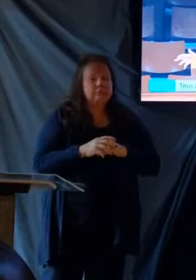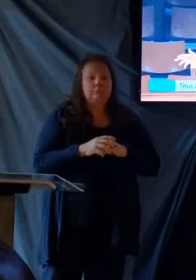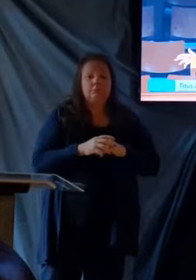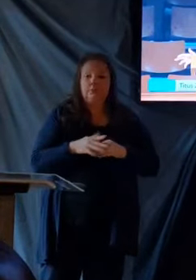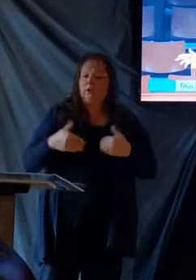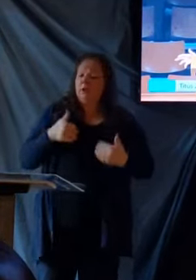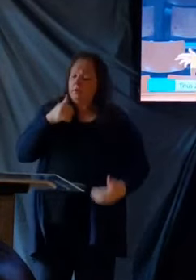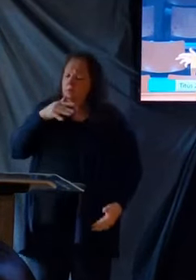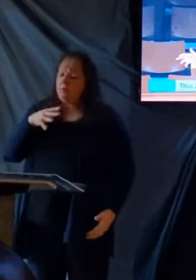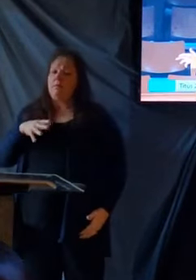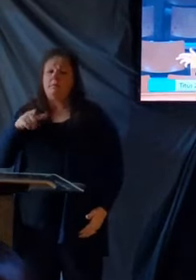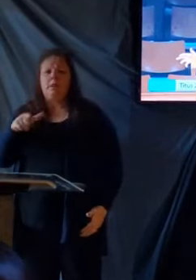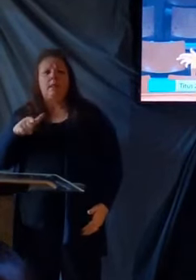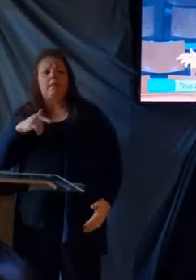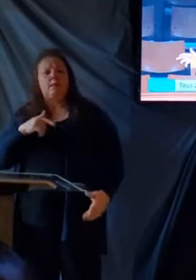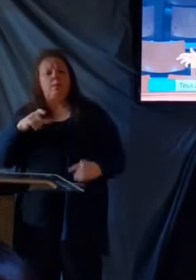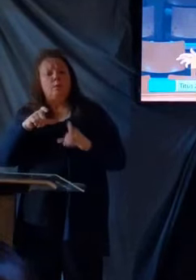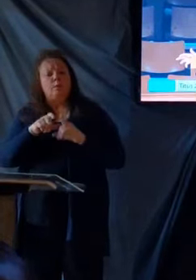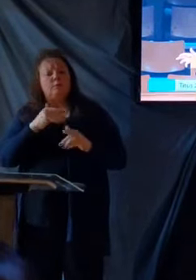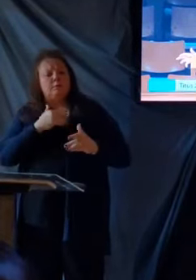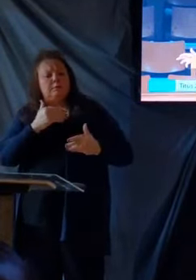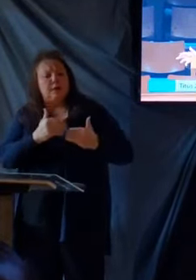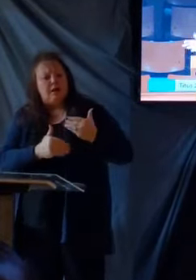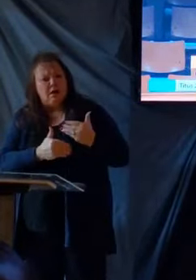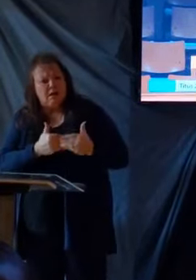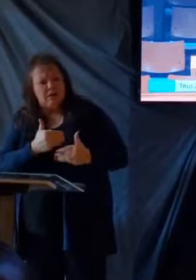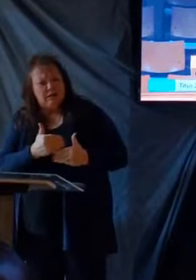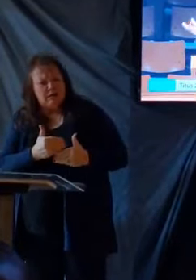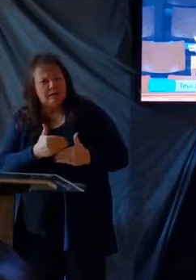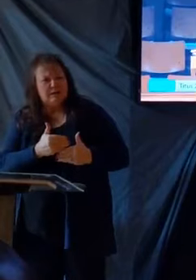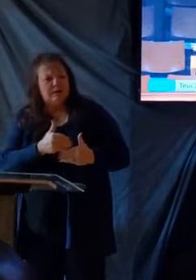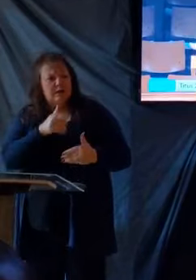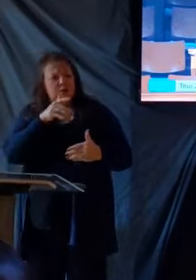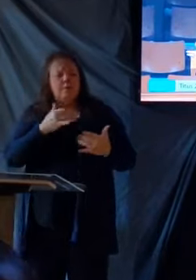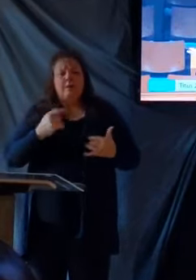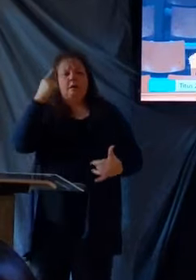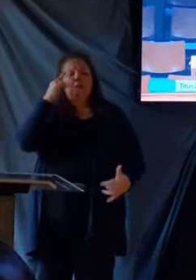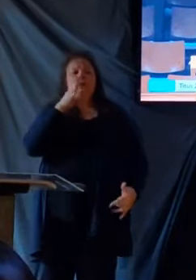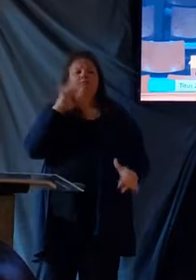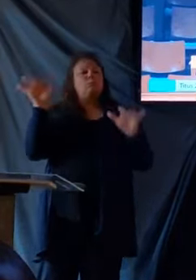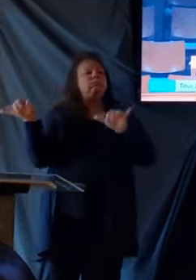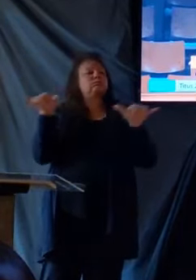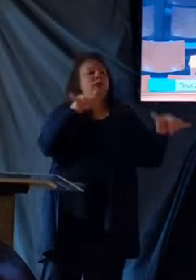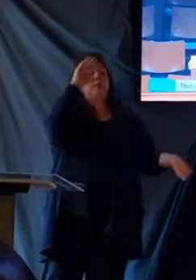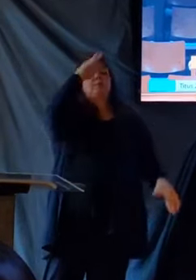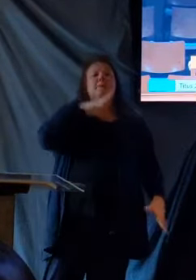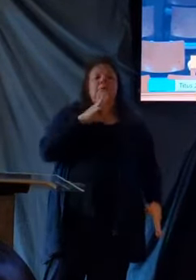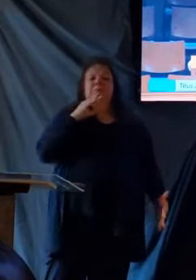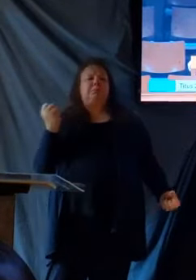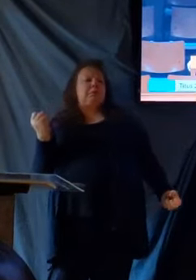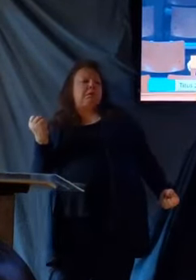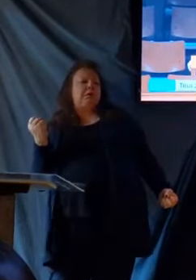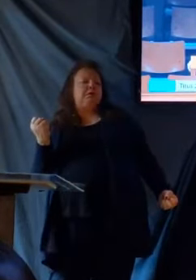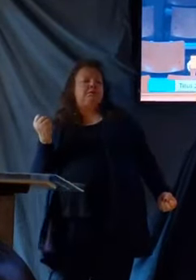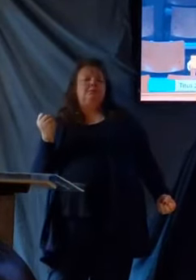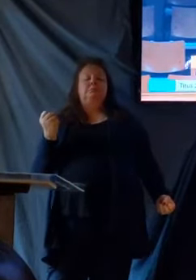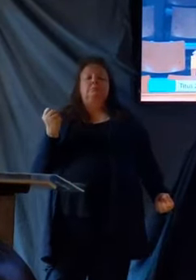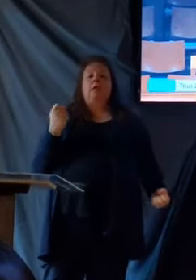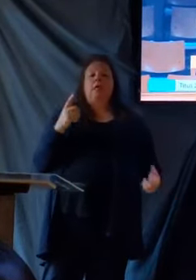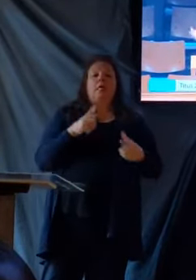Young women are to be kind. The women now, we talk like the men. But of course, if something does go